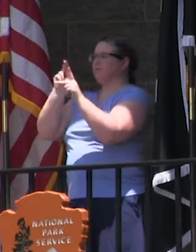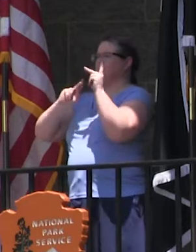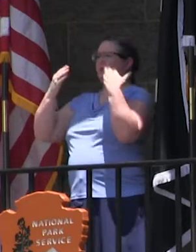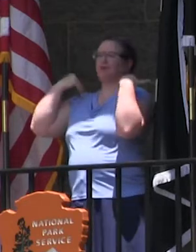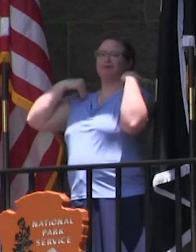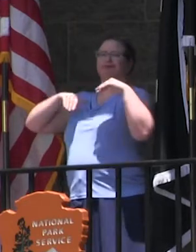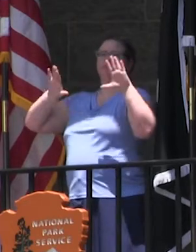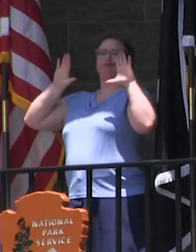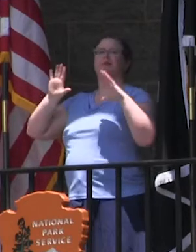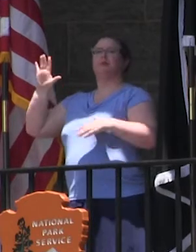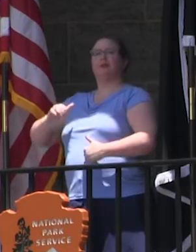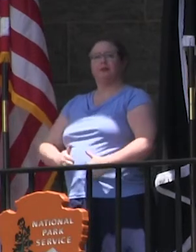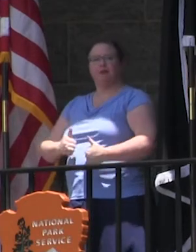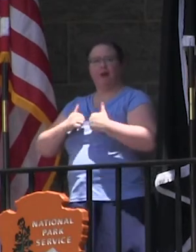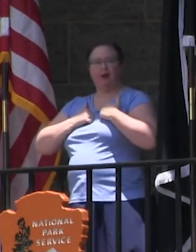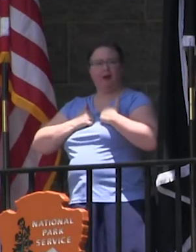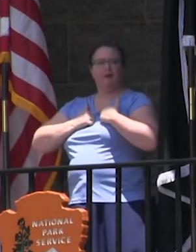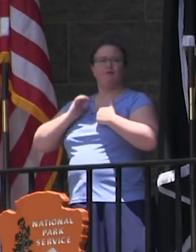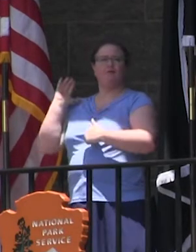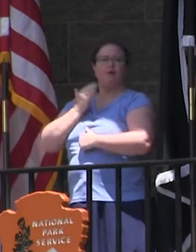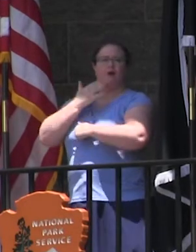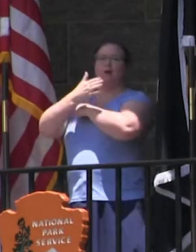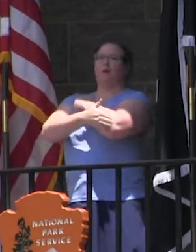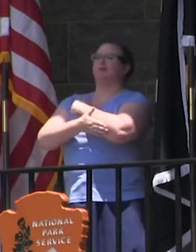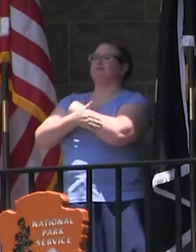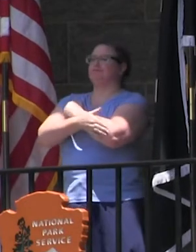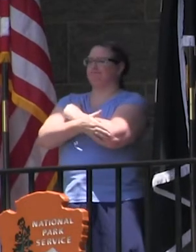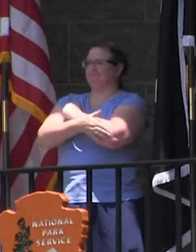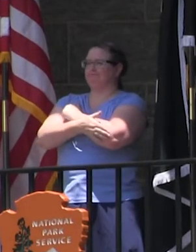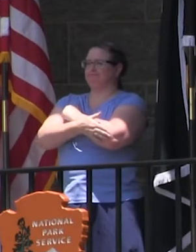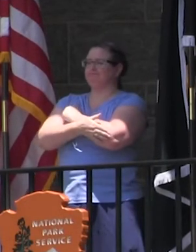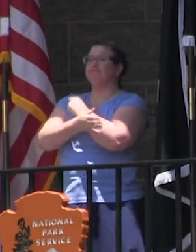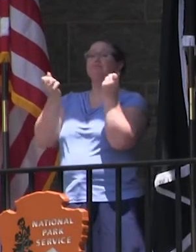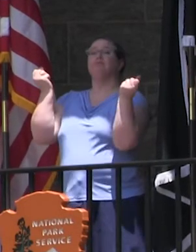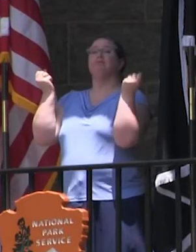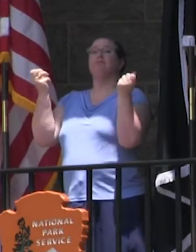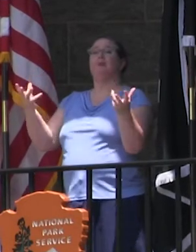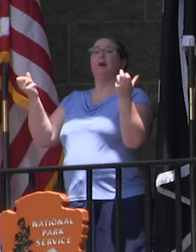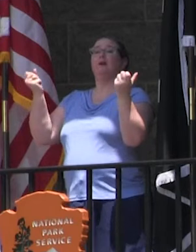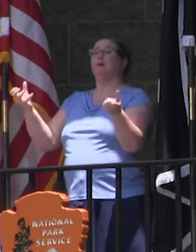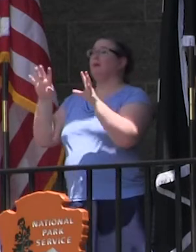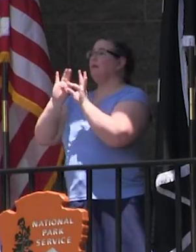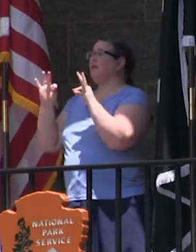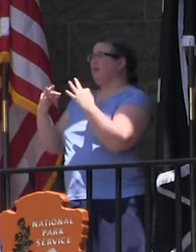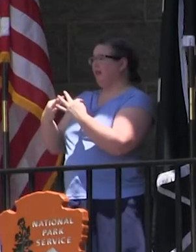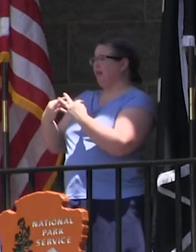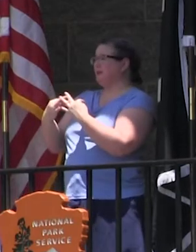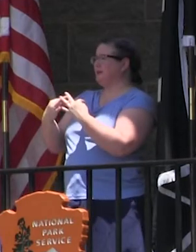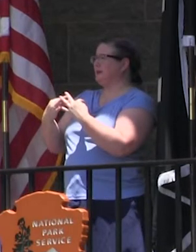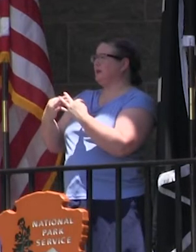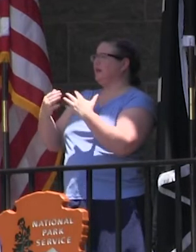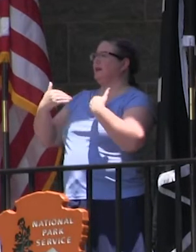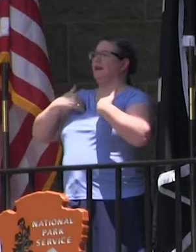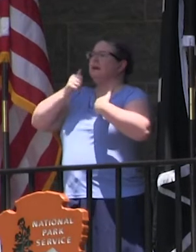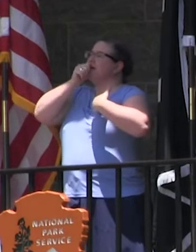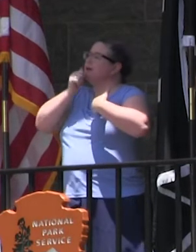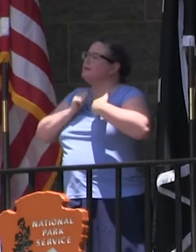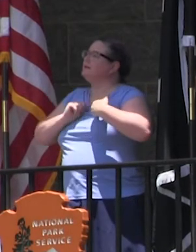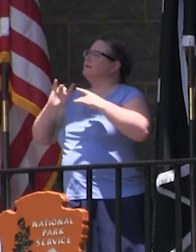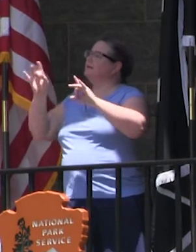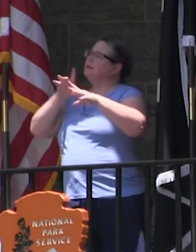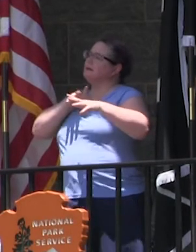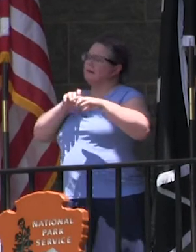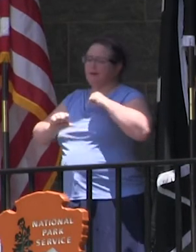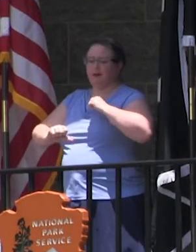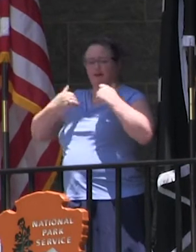their lives for our country. For many of these families, they have had to endure the